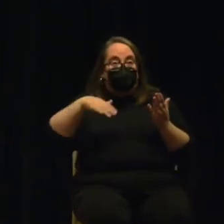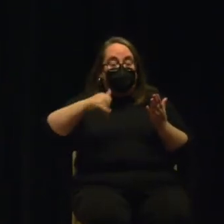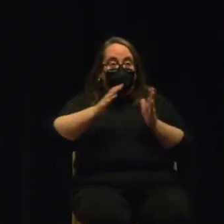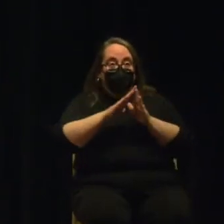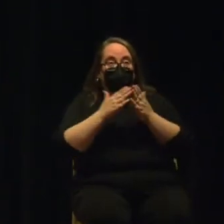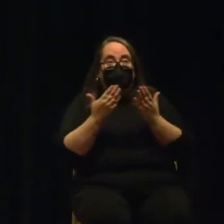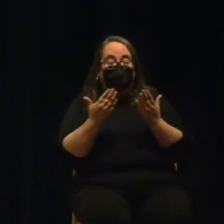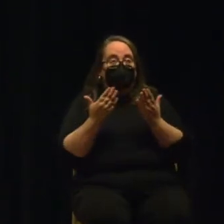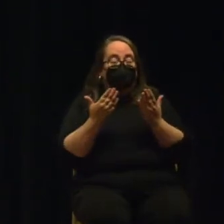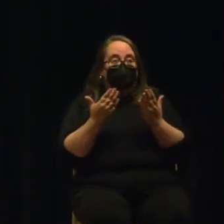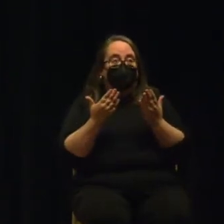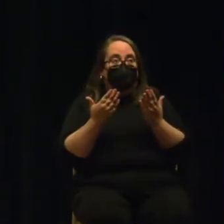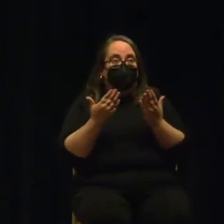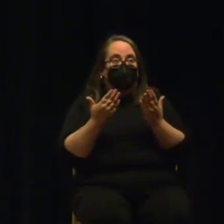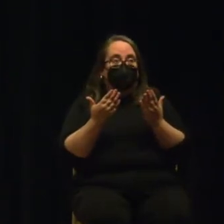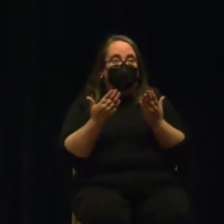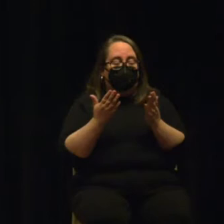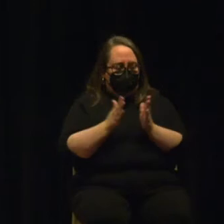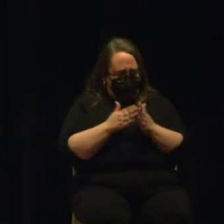yet,